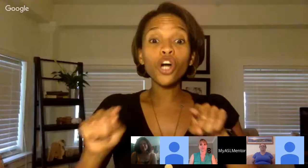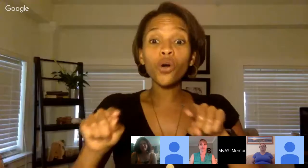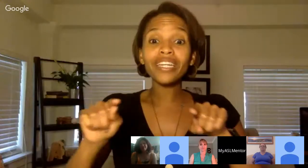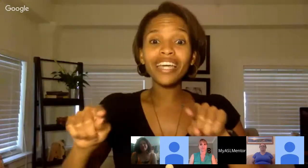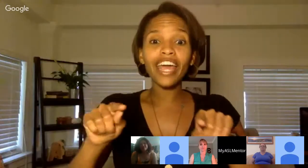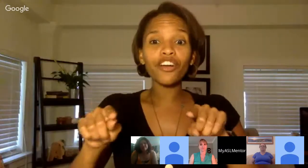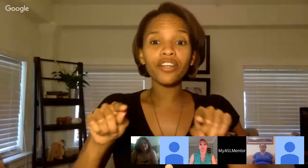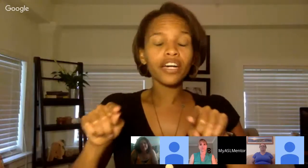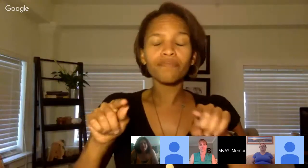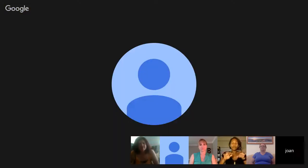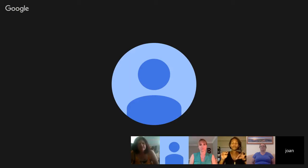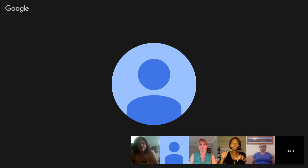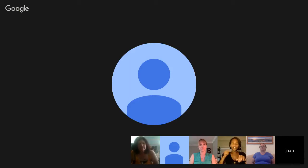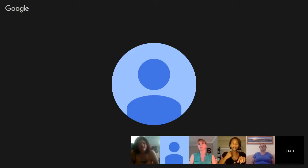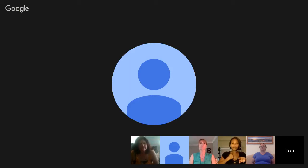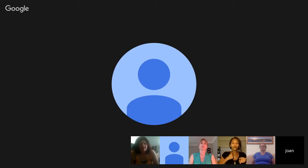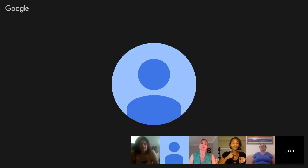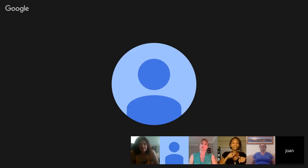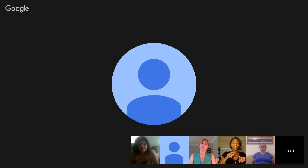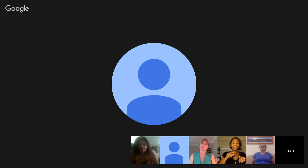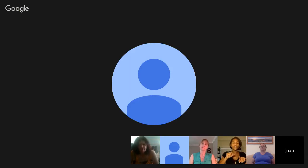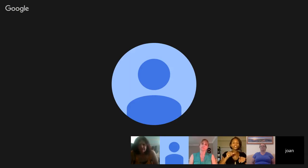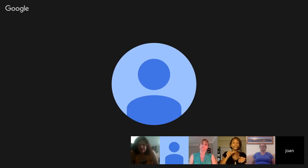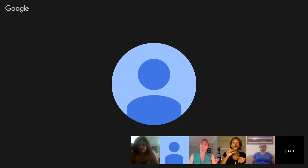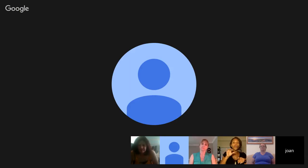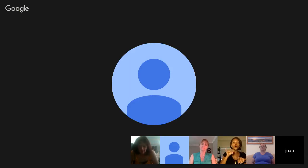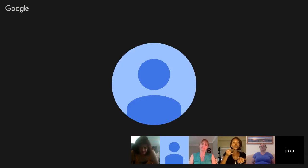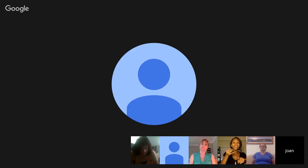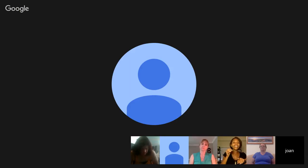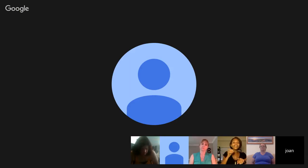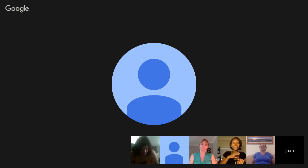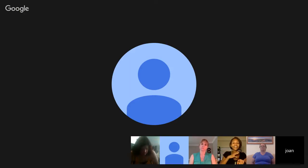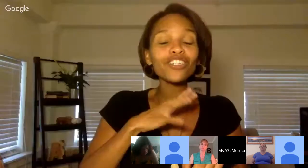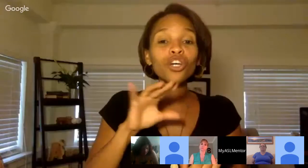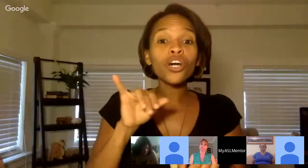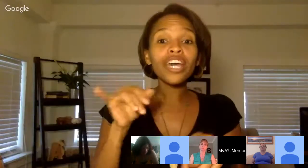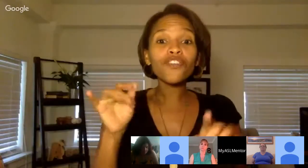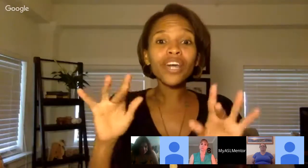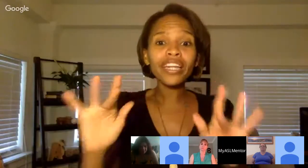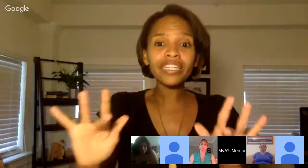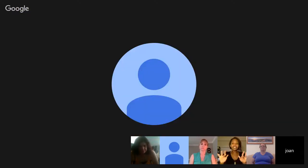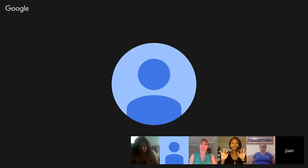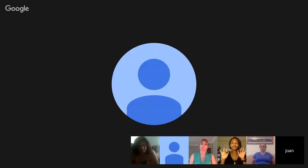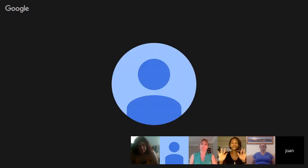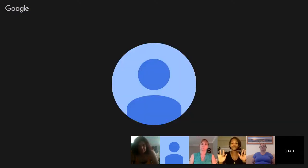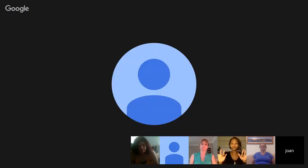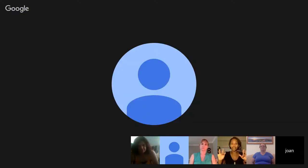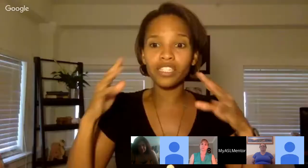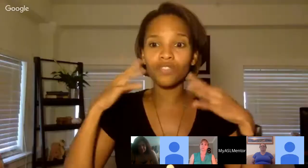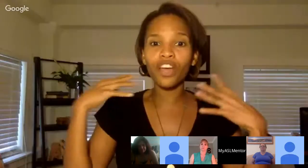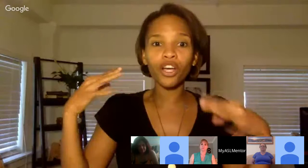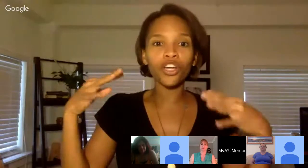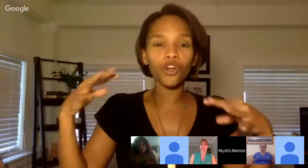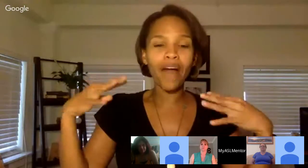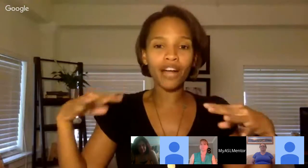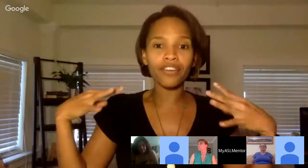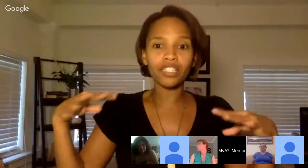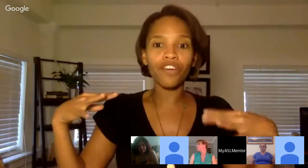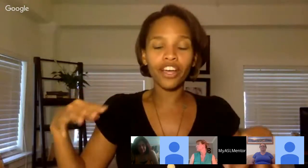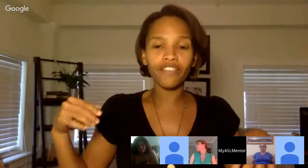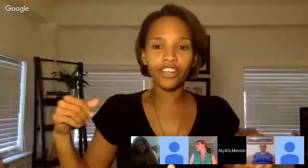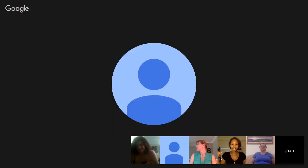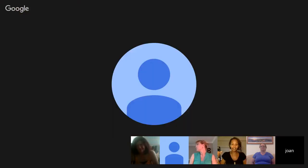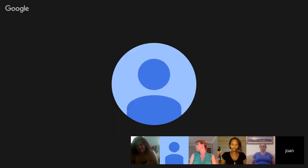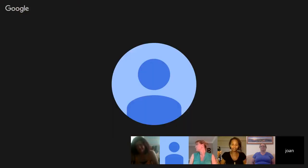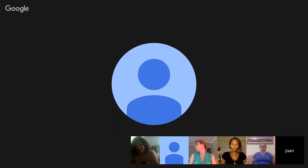both Joan and Karen. I'm having problems, sorry. Okay, if you click mute because your background is